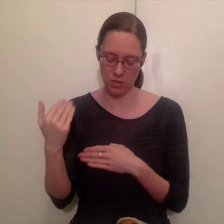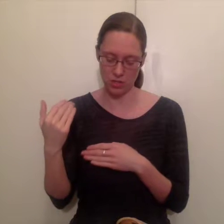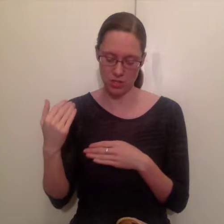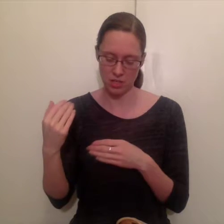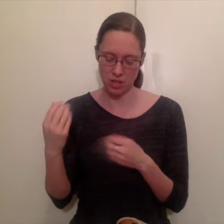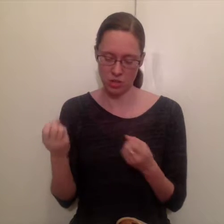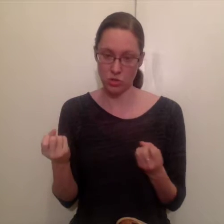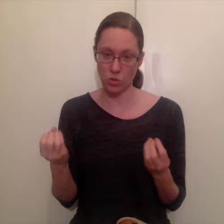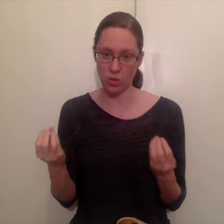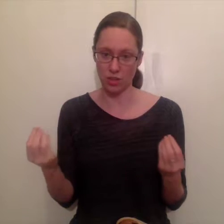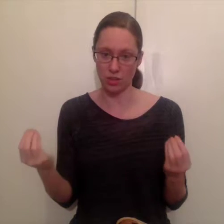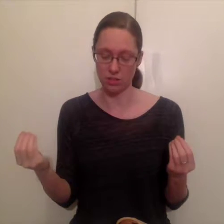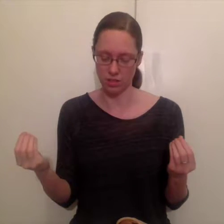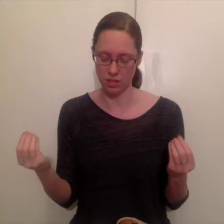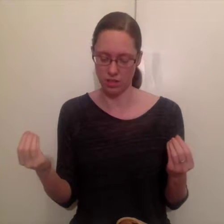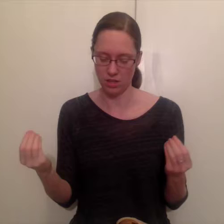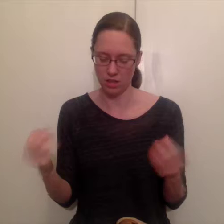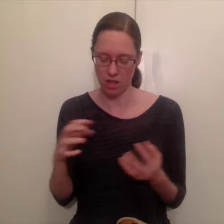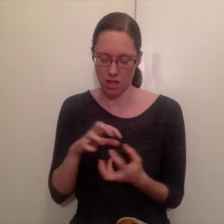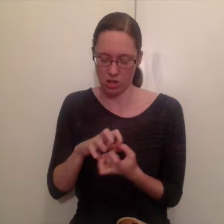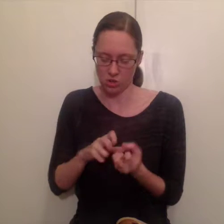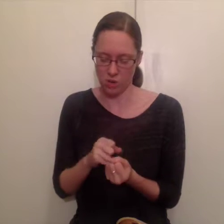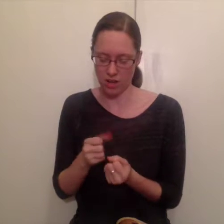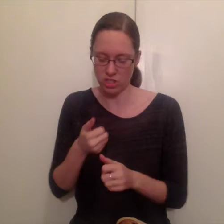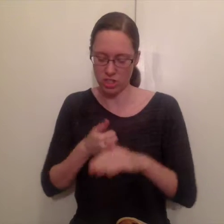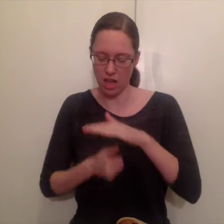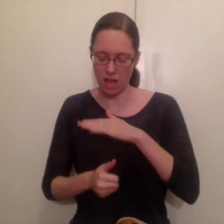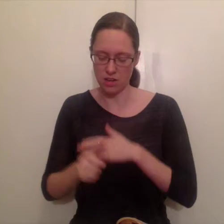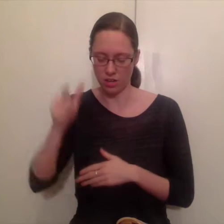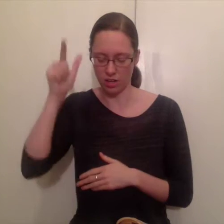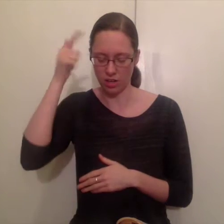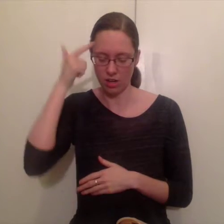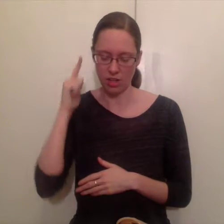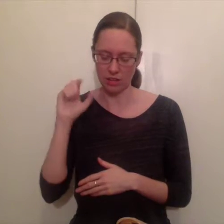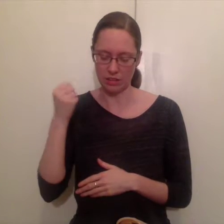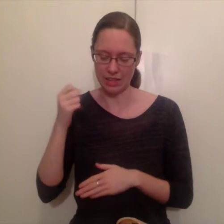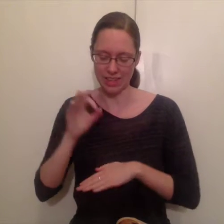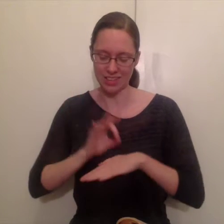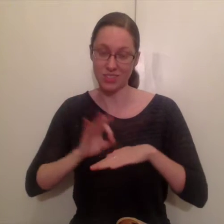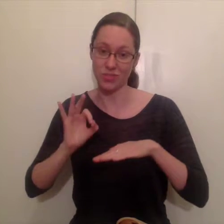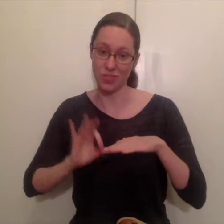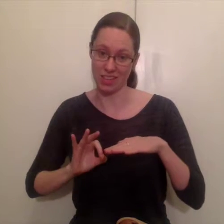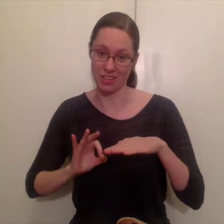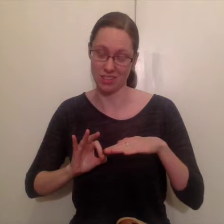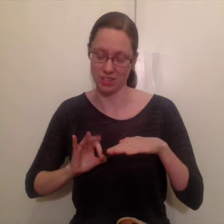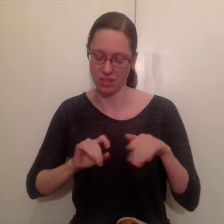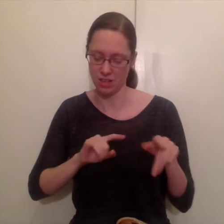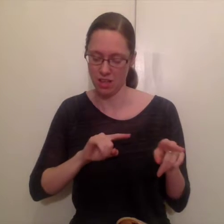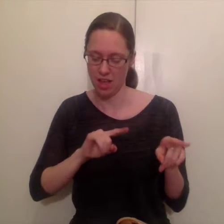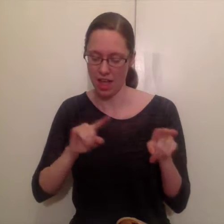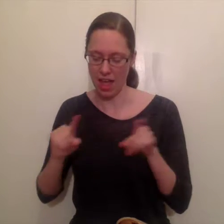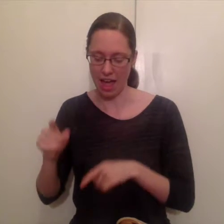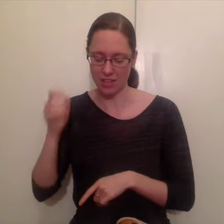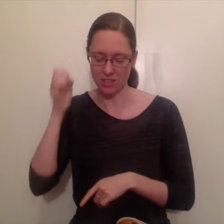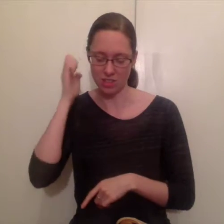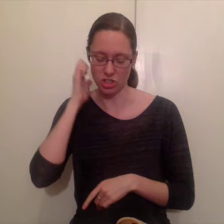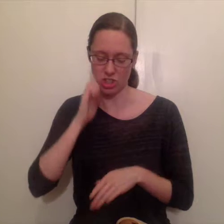Sun-burned soil crunched under Leah's feet as